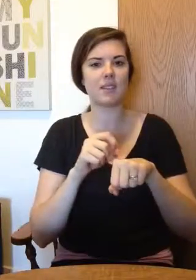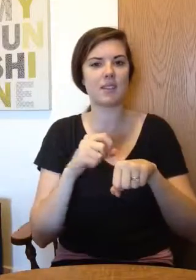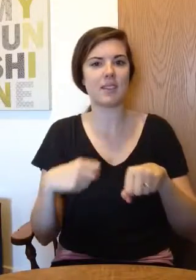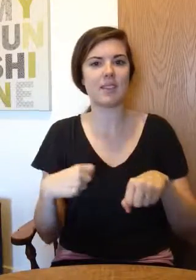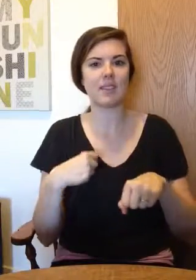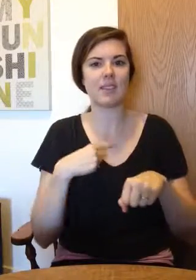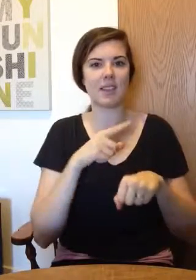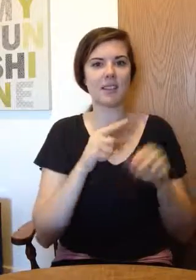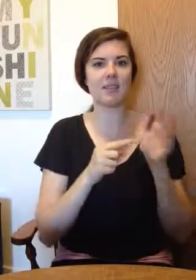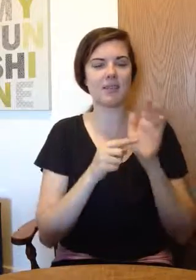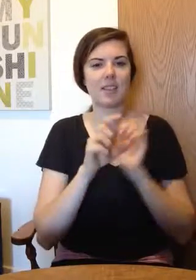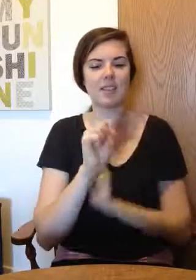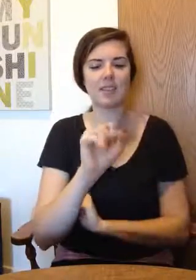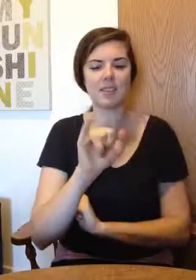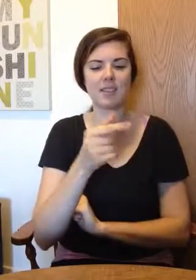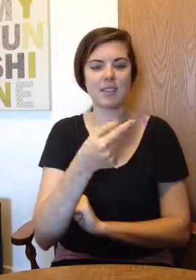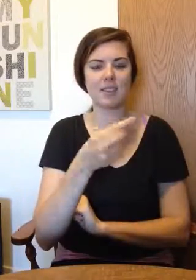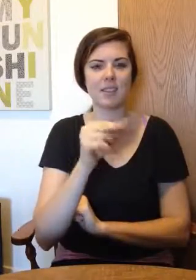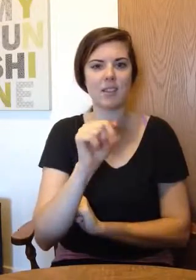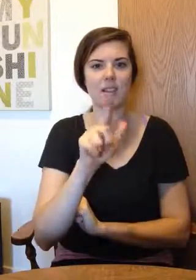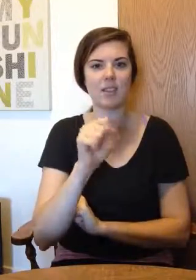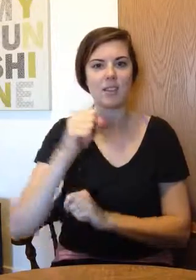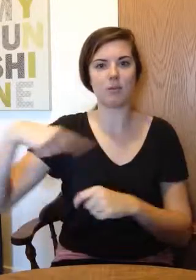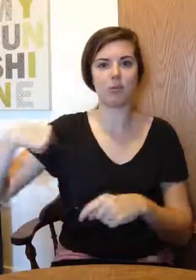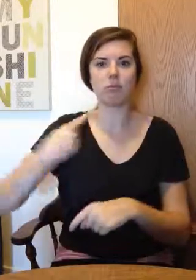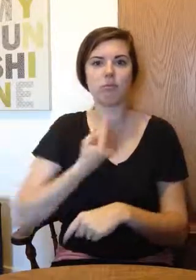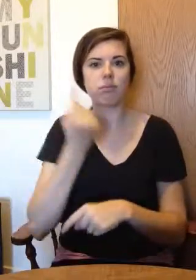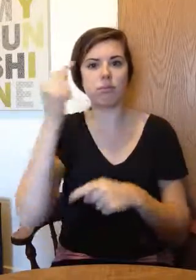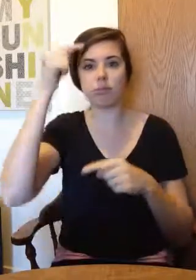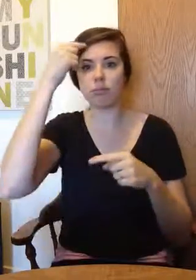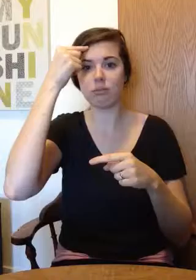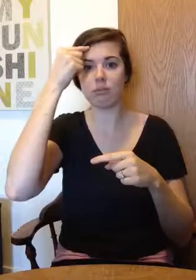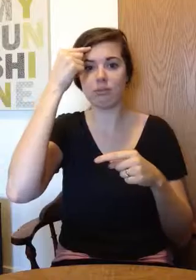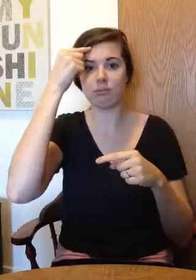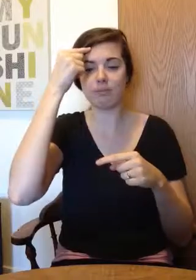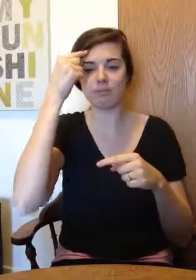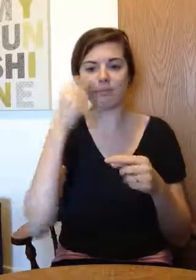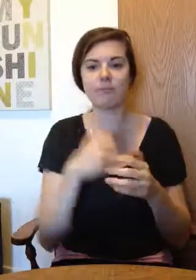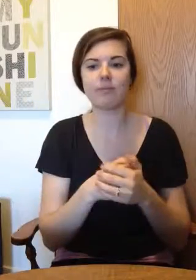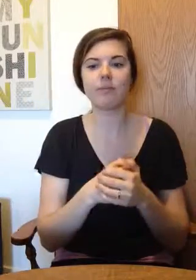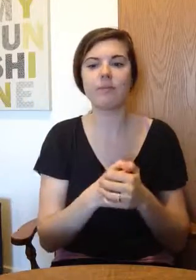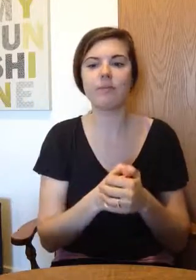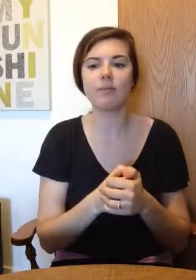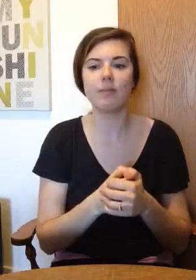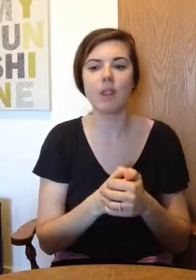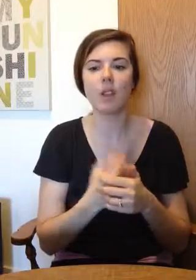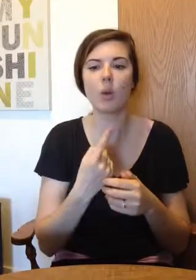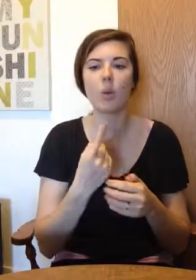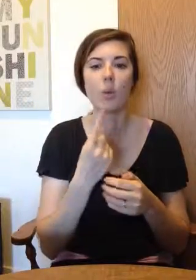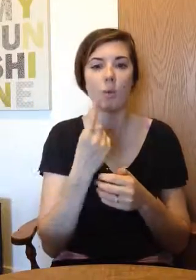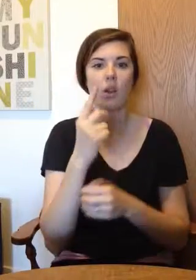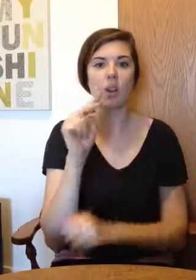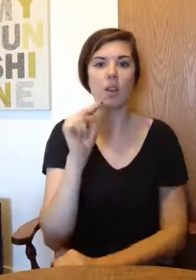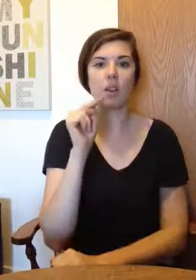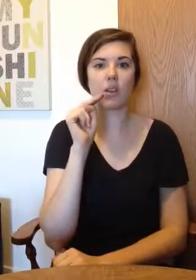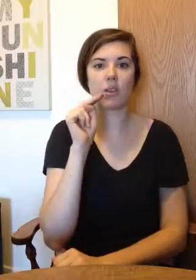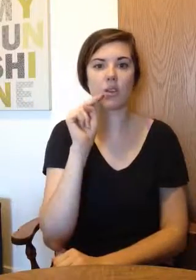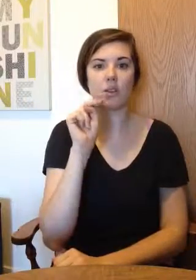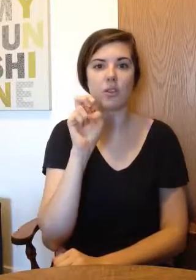it turns out that there is a nerve that's right here that runs up here that innervates these 3 fingers and is close enough to the skin